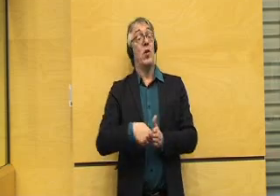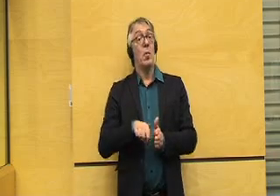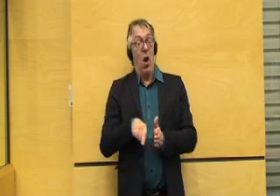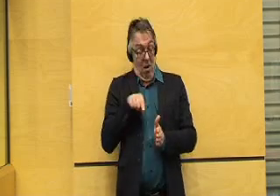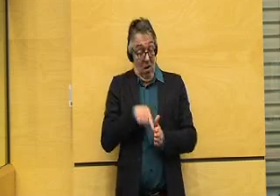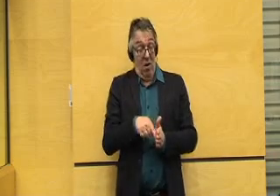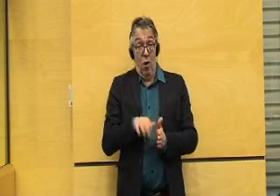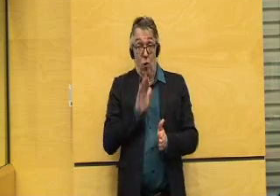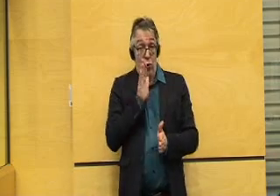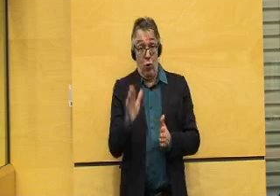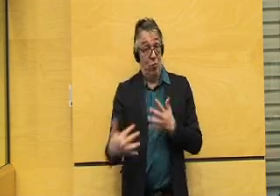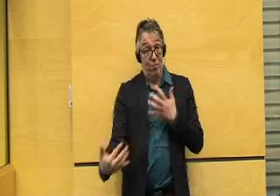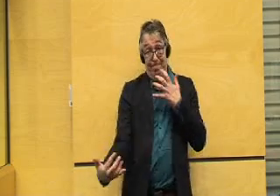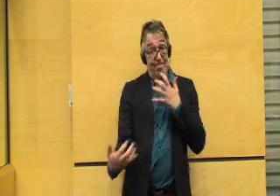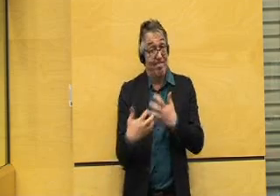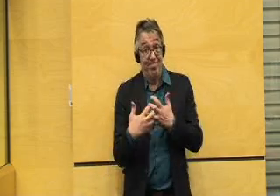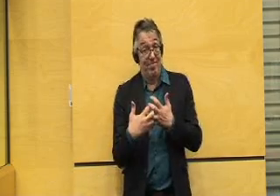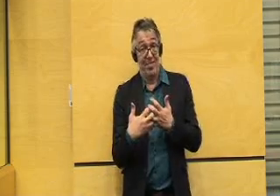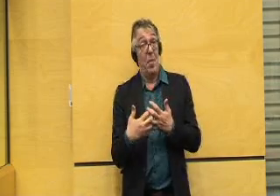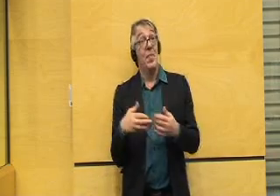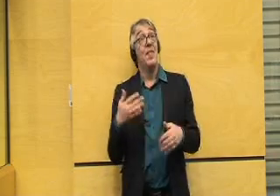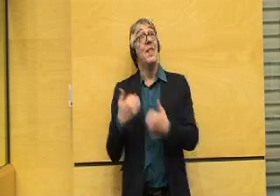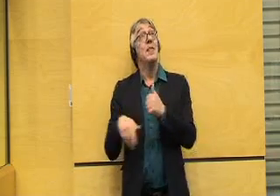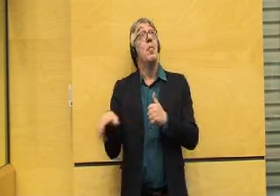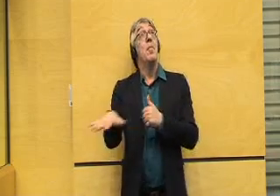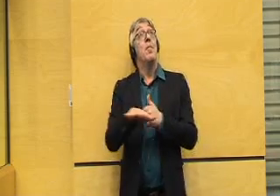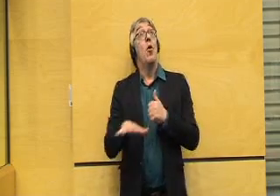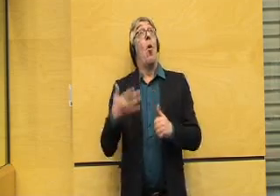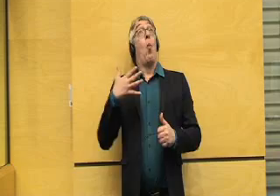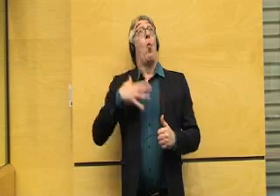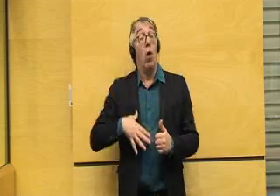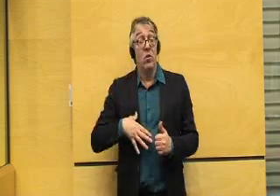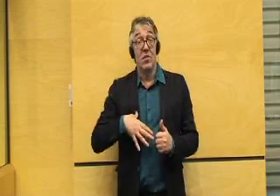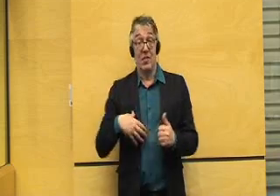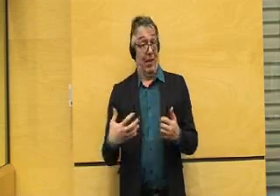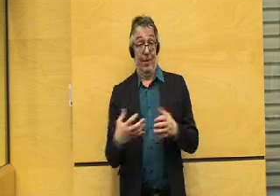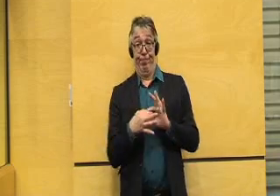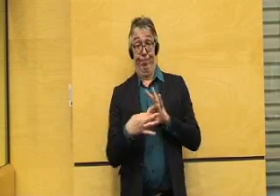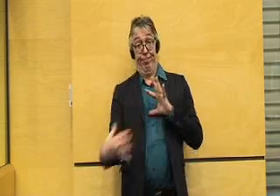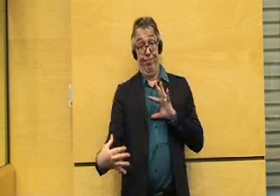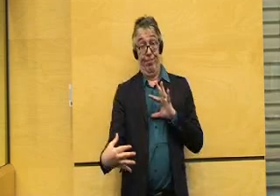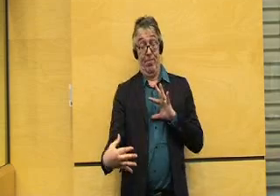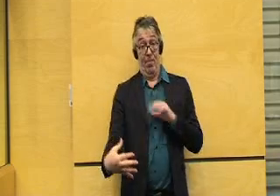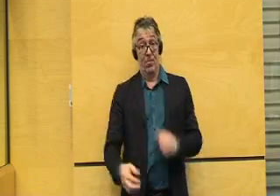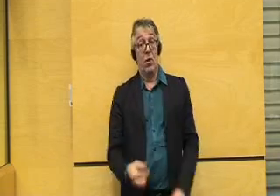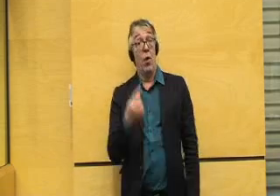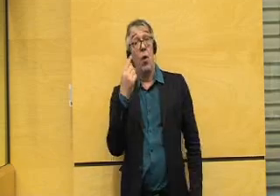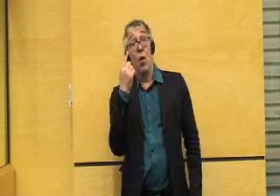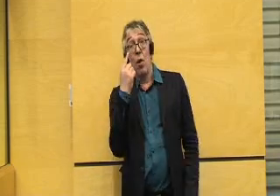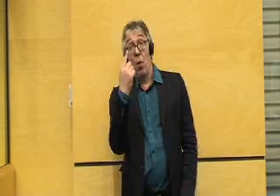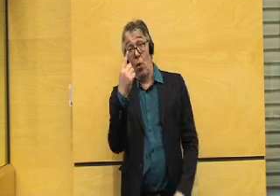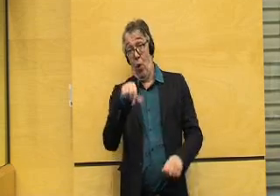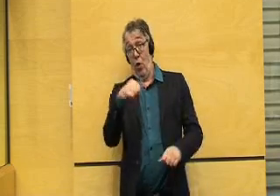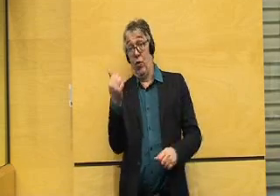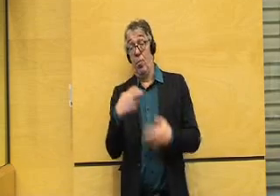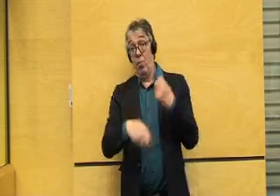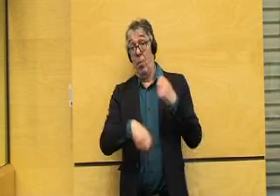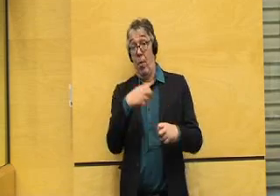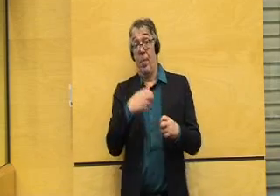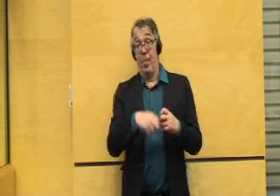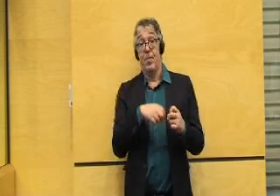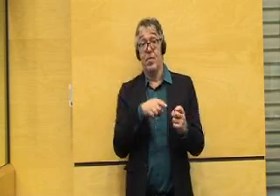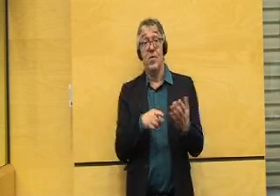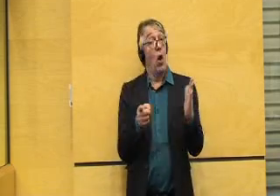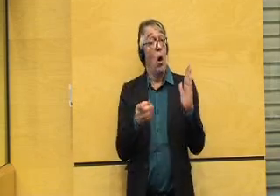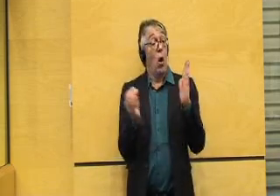disabilities. There are some more issues regarding management of disability fund. One is that psychosocial disability is not